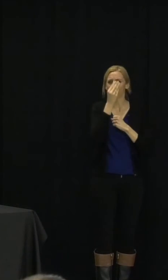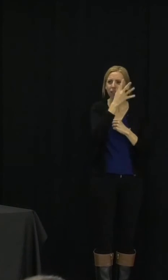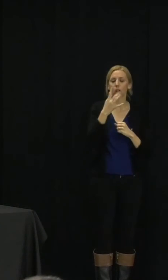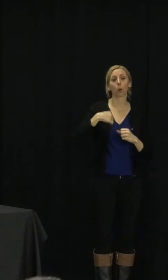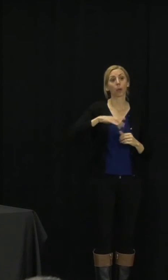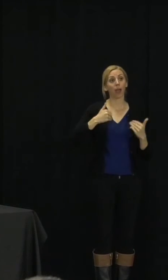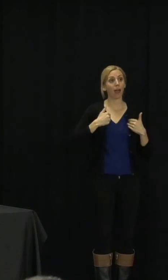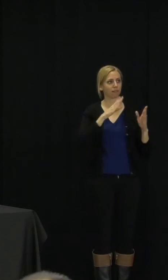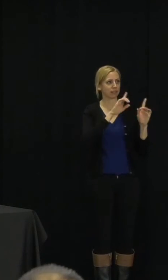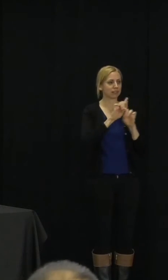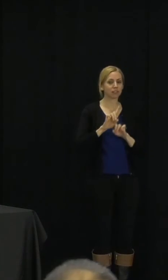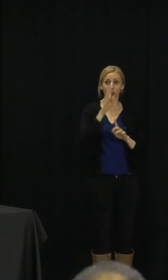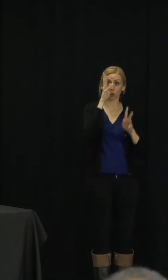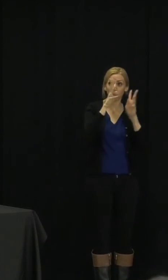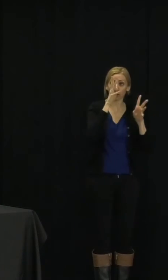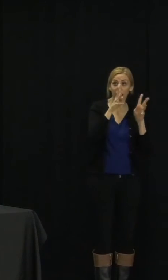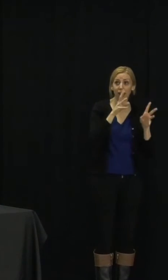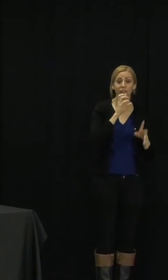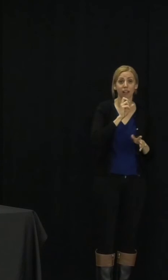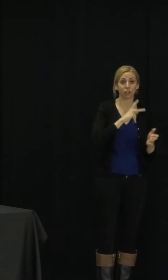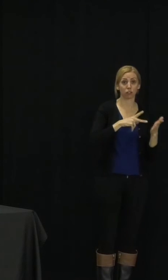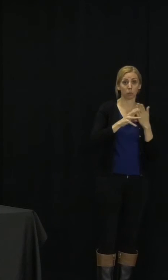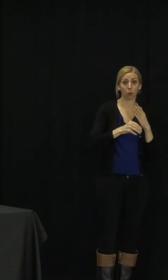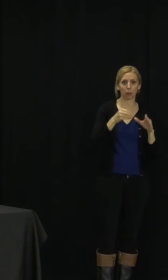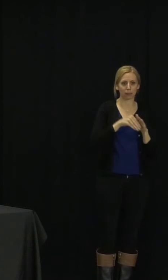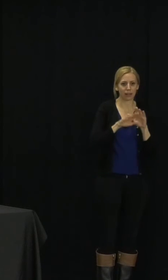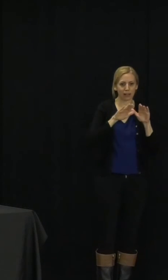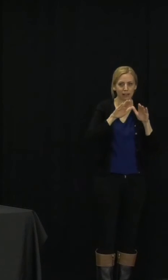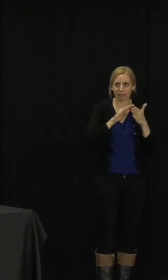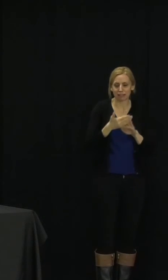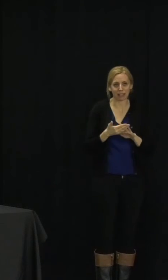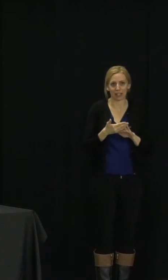Any other ahas or new recommendations?